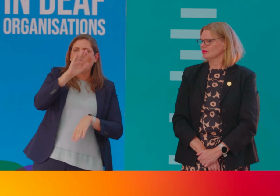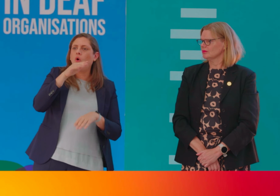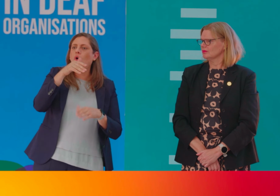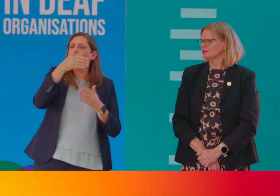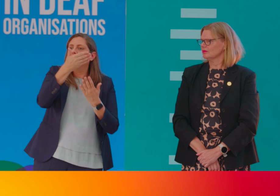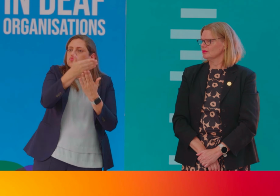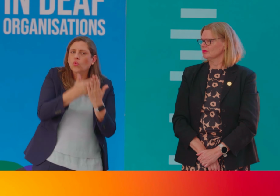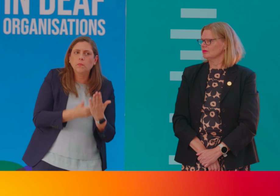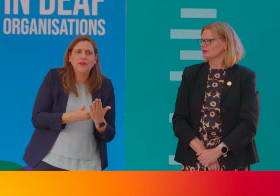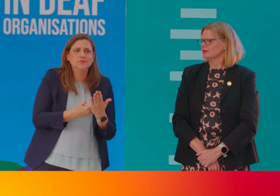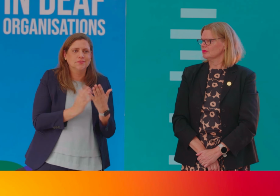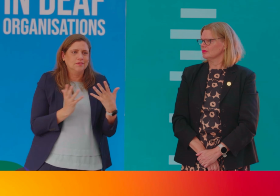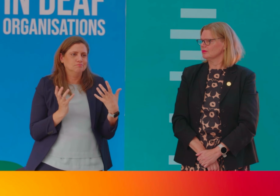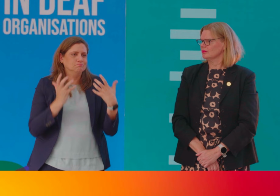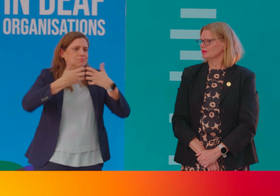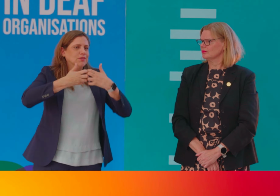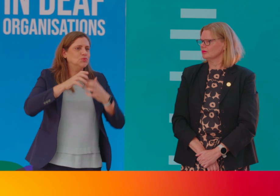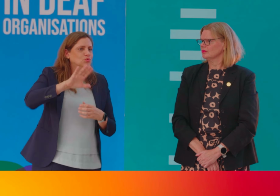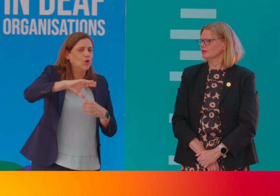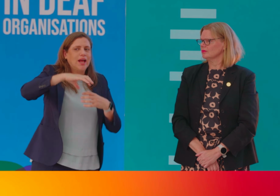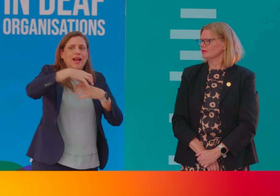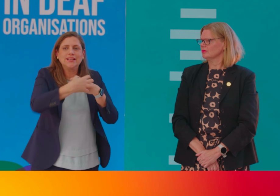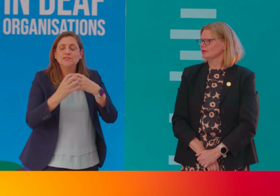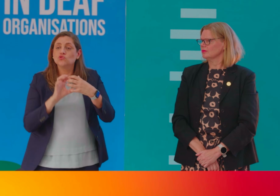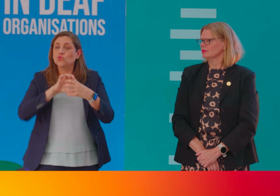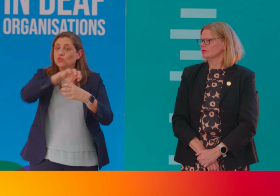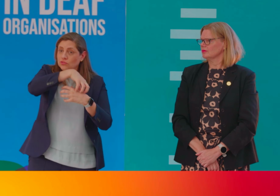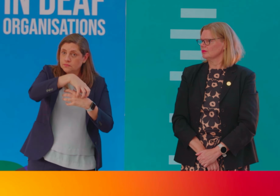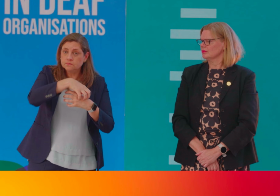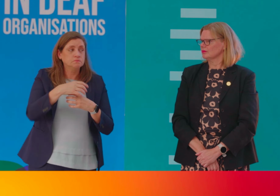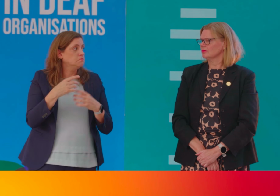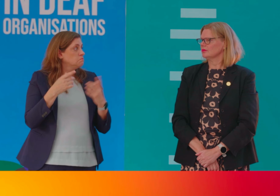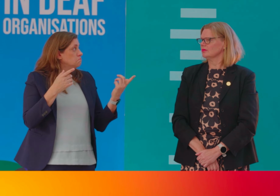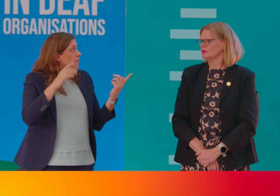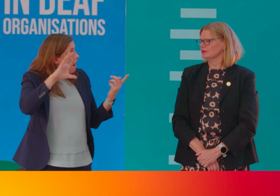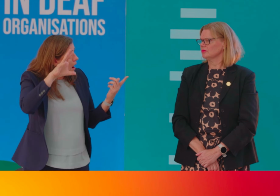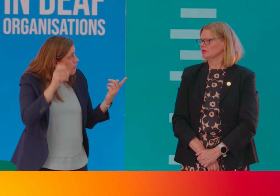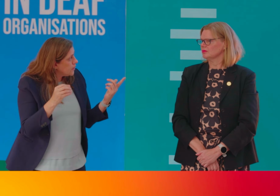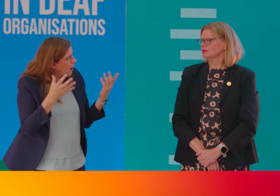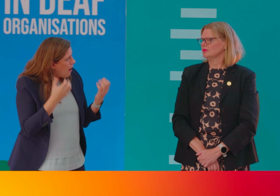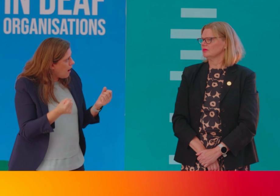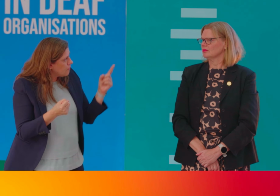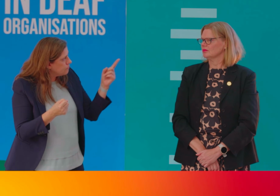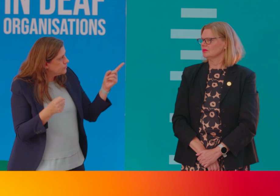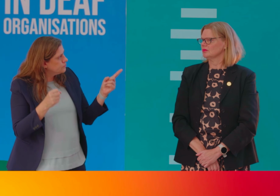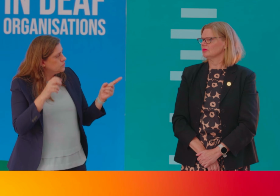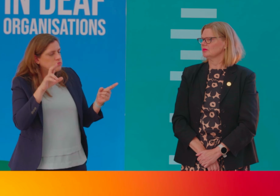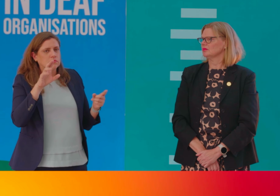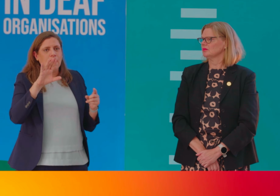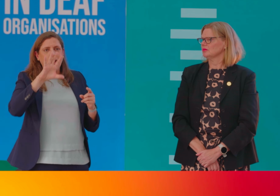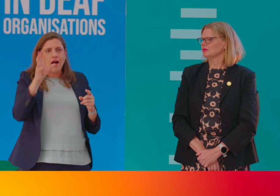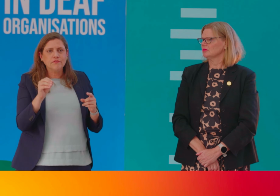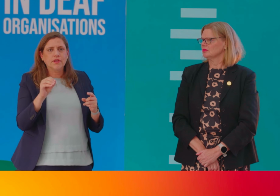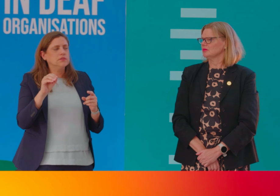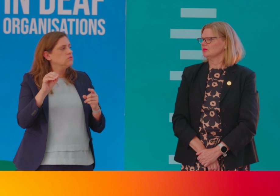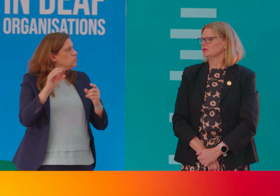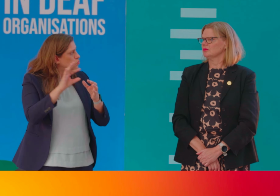other international frameworks that are significant, which have been